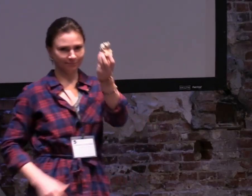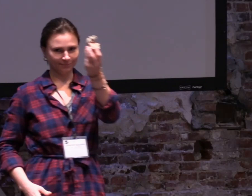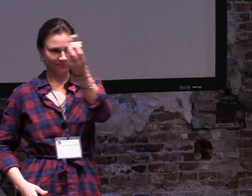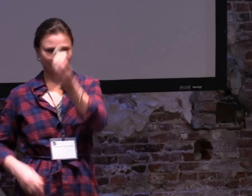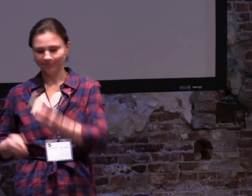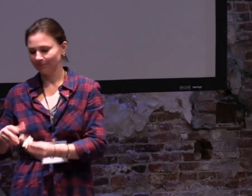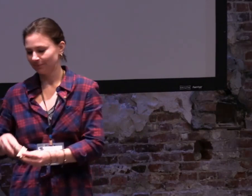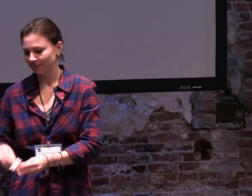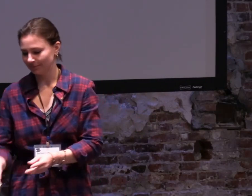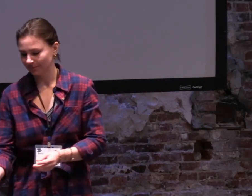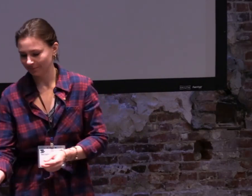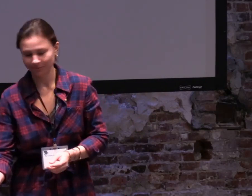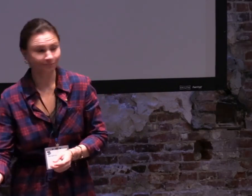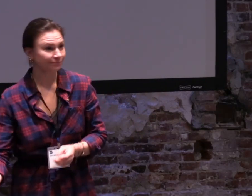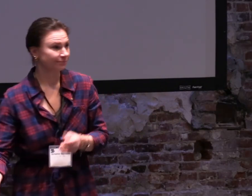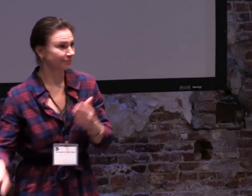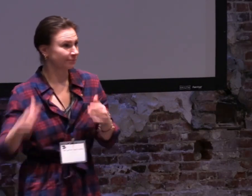It's a mouse on cheese.